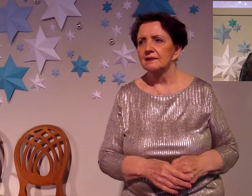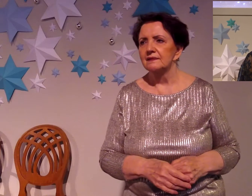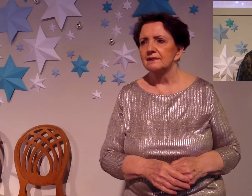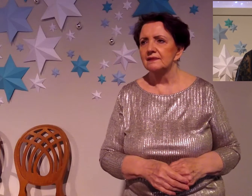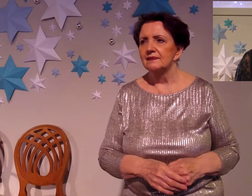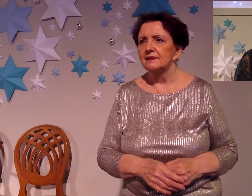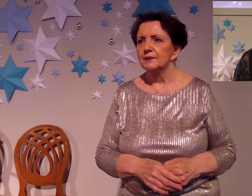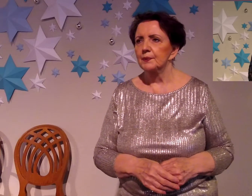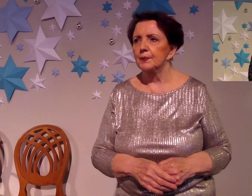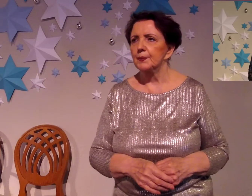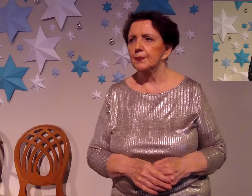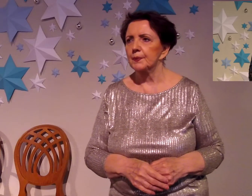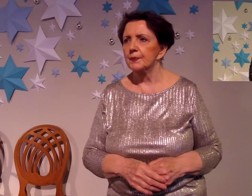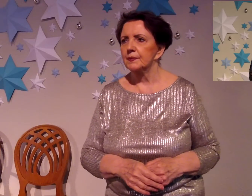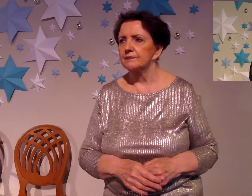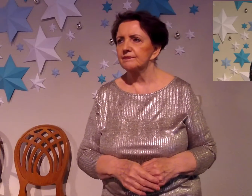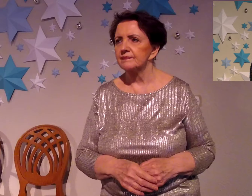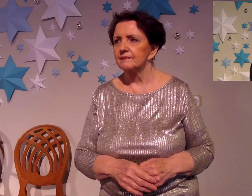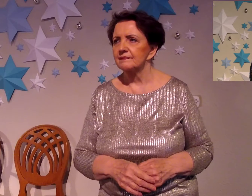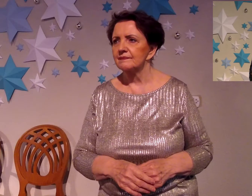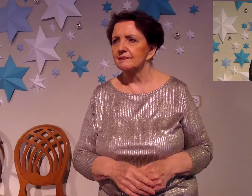I